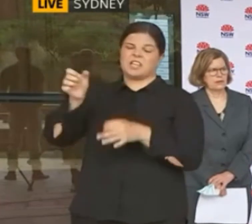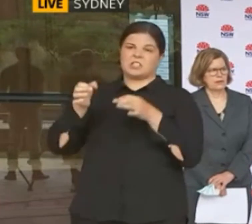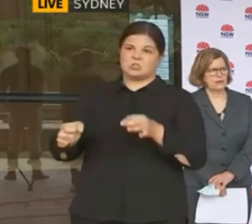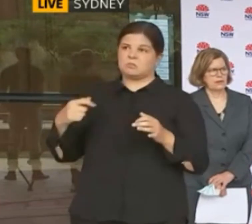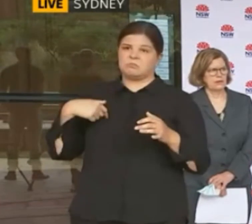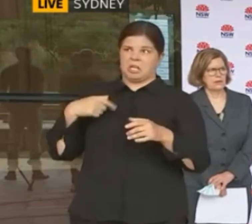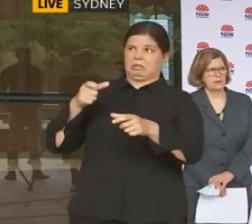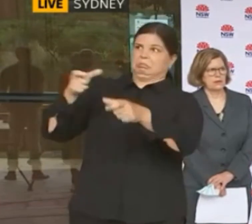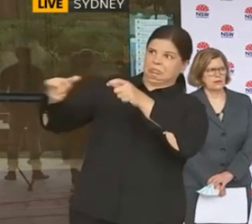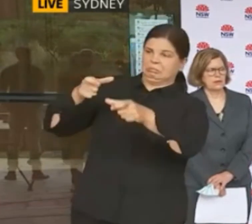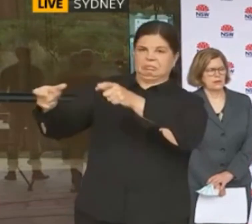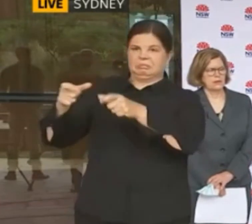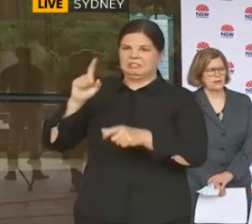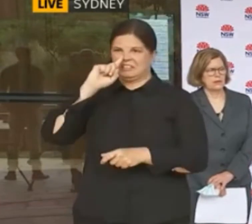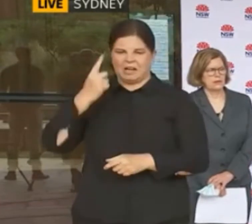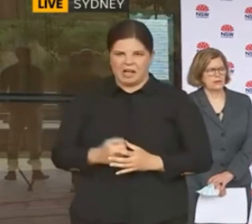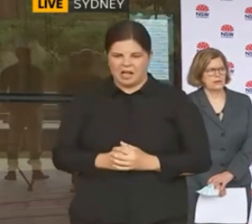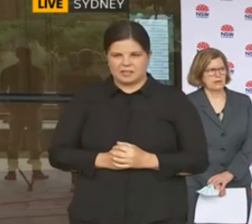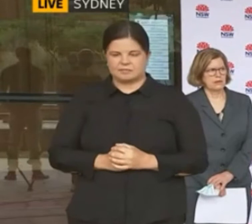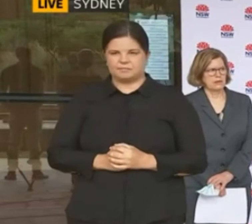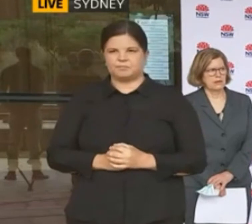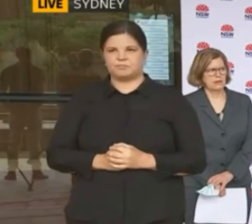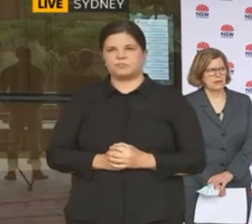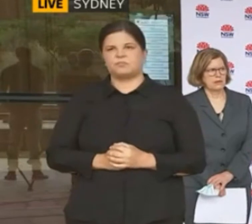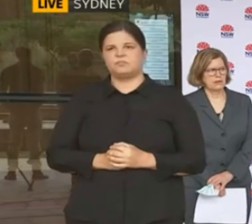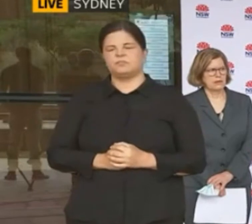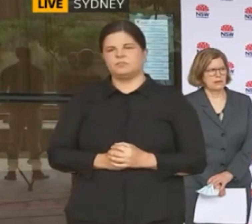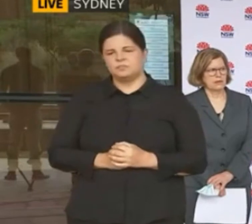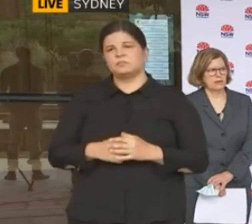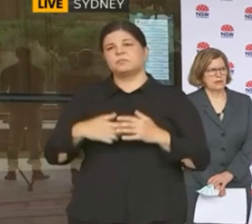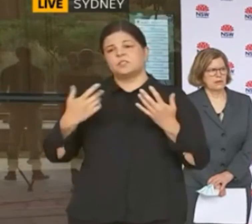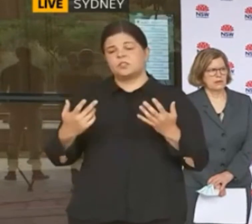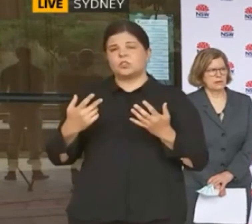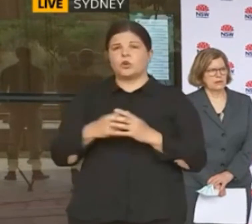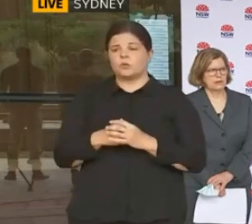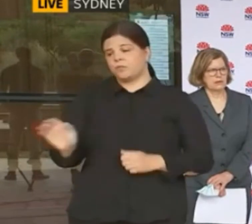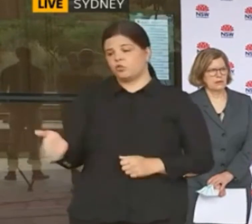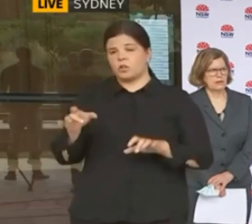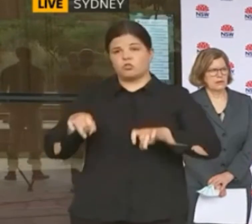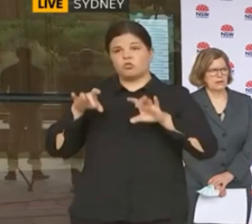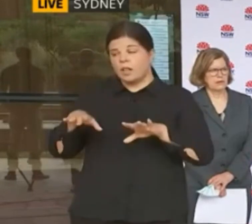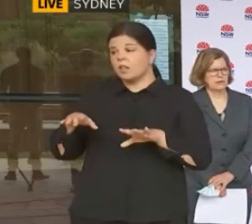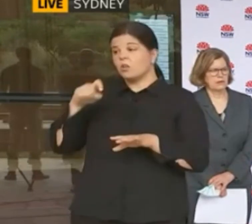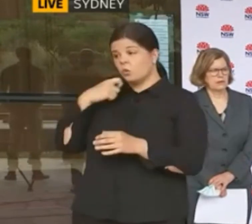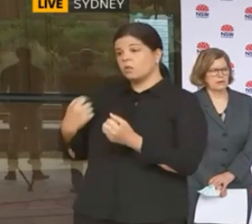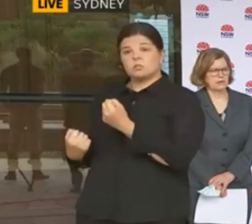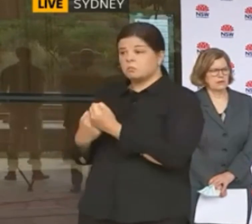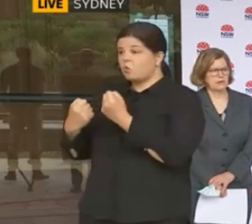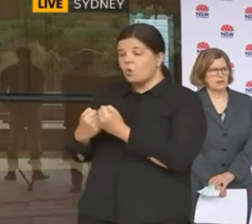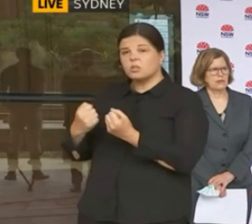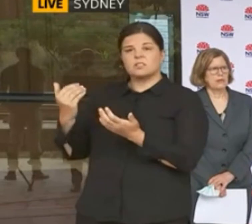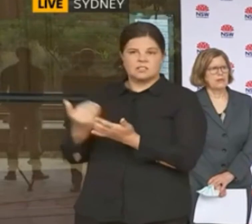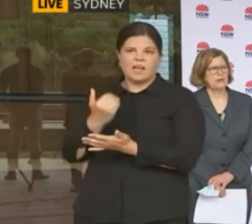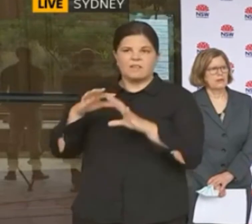outside our hands. But we've also assured Cricket Australia that they'll be supported to make sure the event they put on is COVID safe, and the advice we provide is the